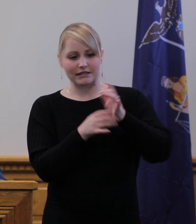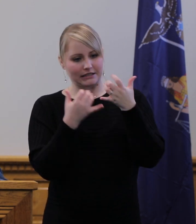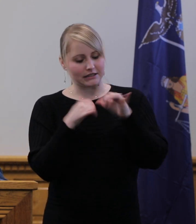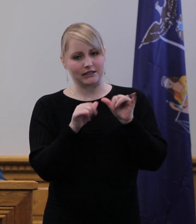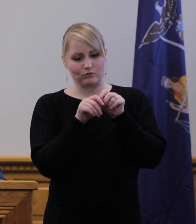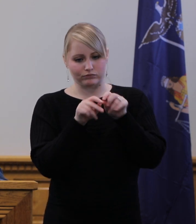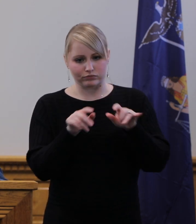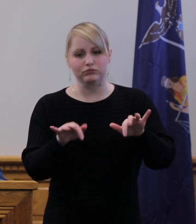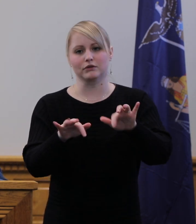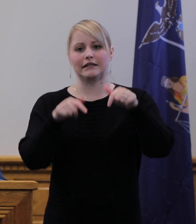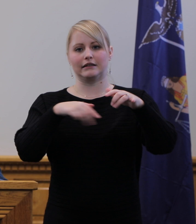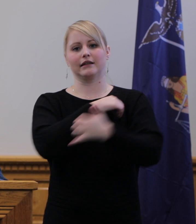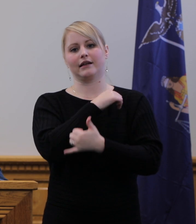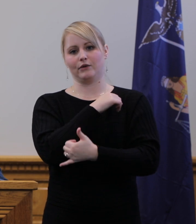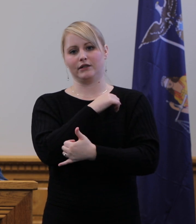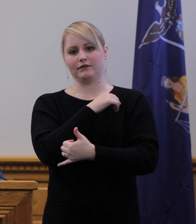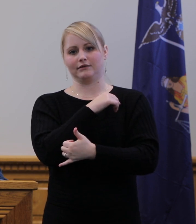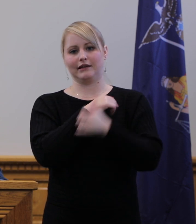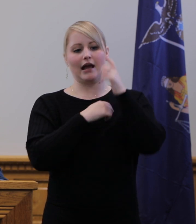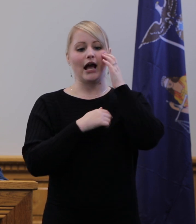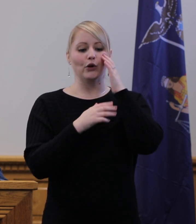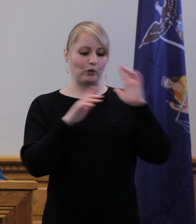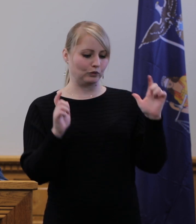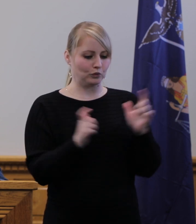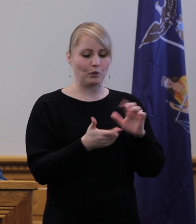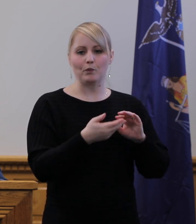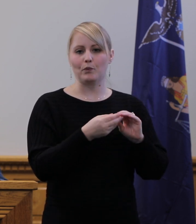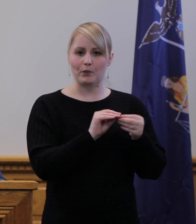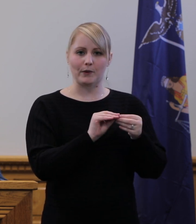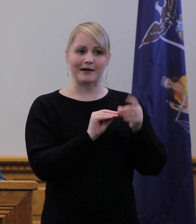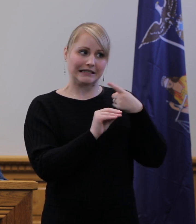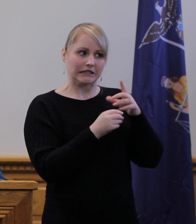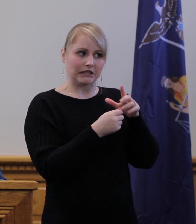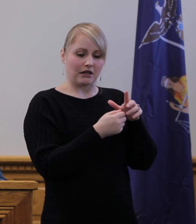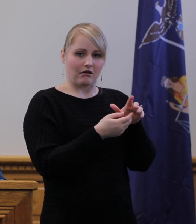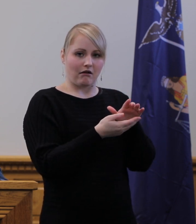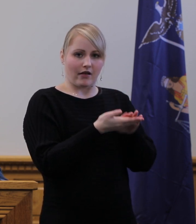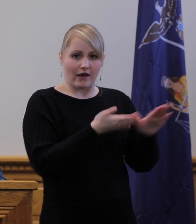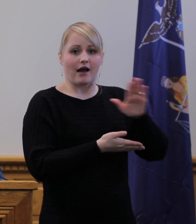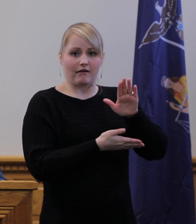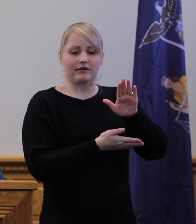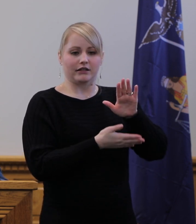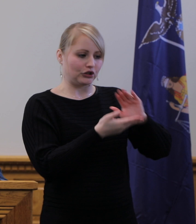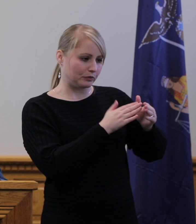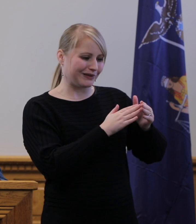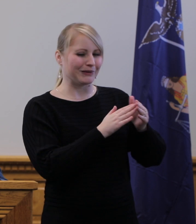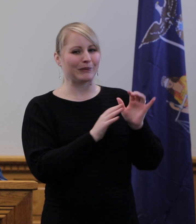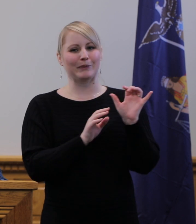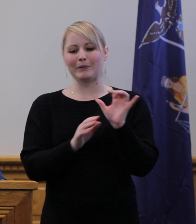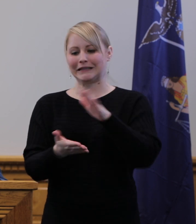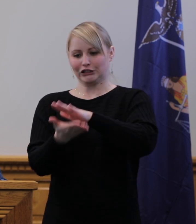county. A relatively small number of these cases have been in the college community, but we are seeing increased numbers